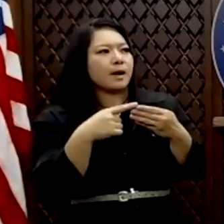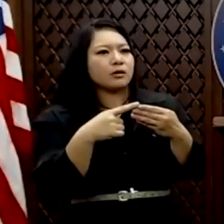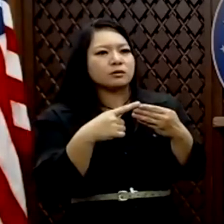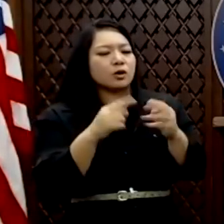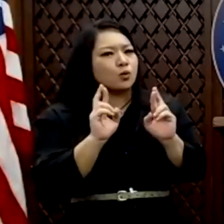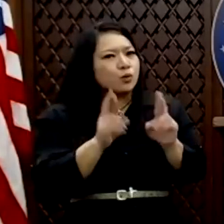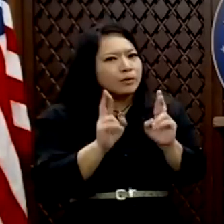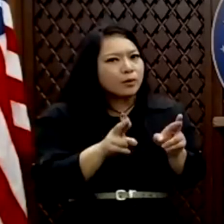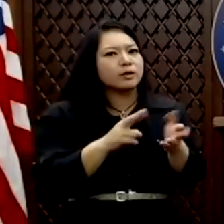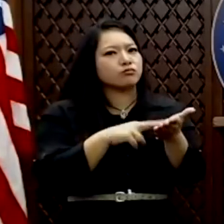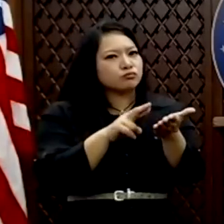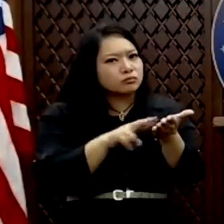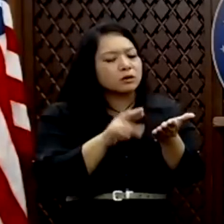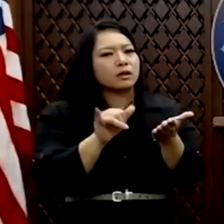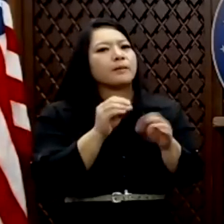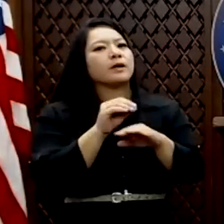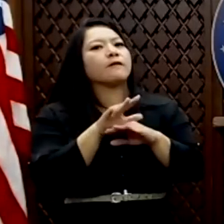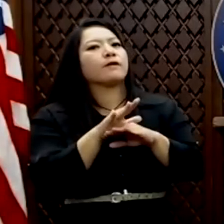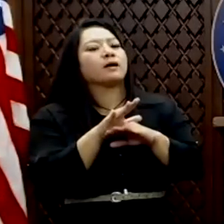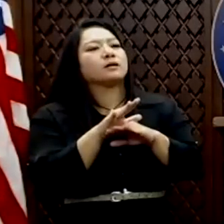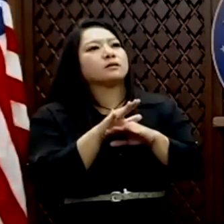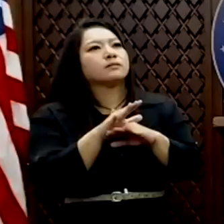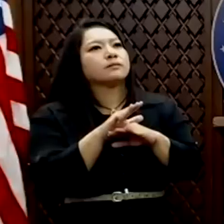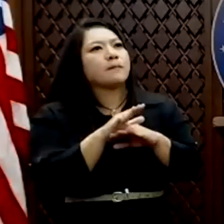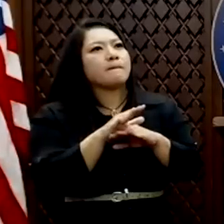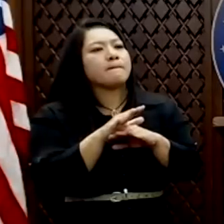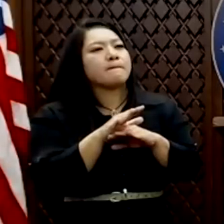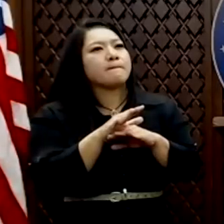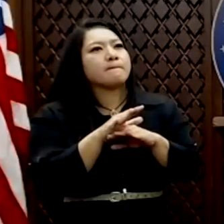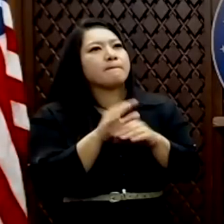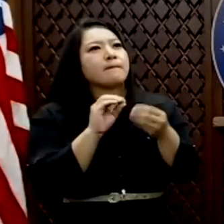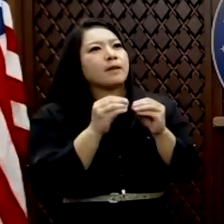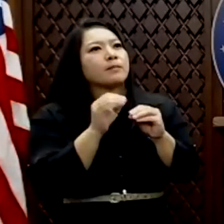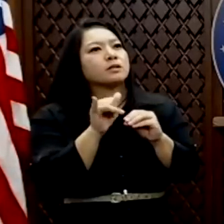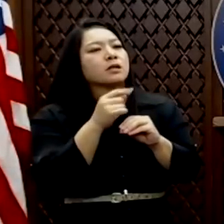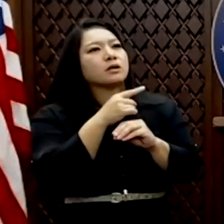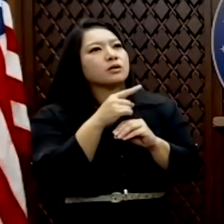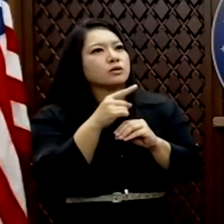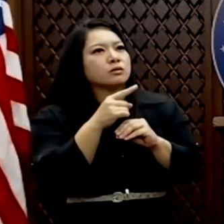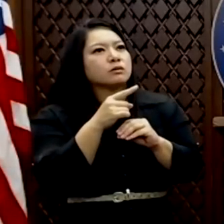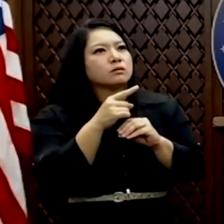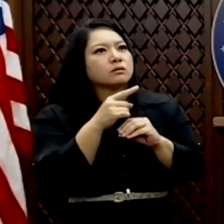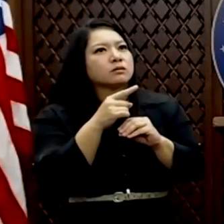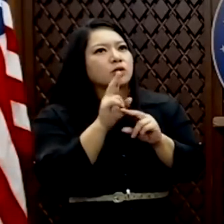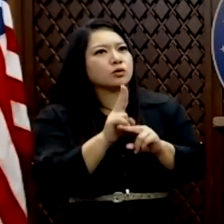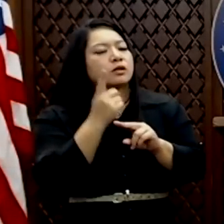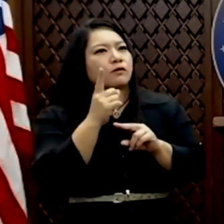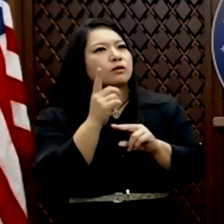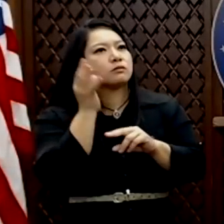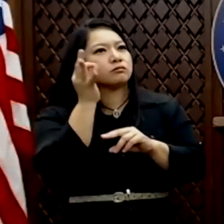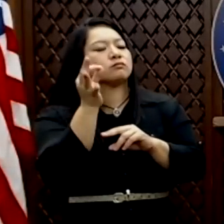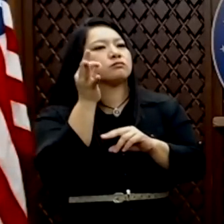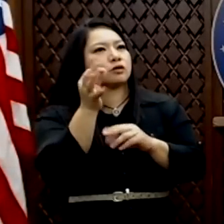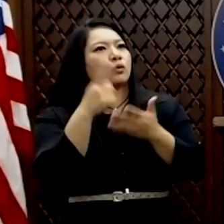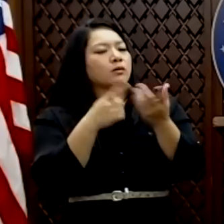other factors that might affect the reliability of the numbers that your task force is using for your projections? If